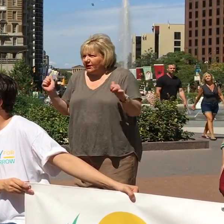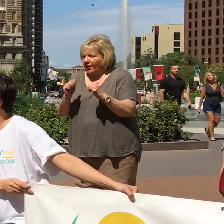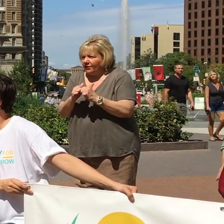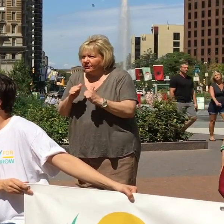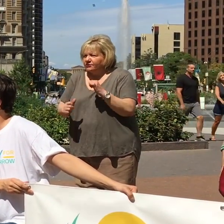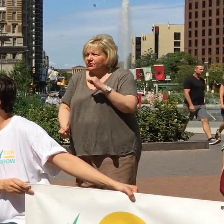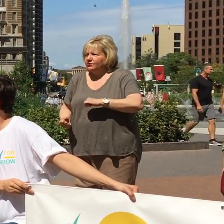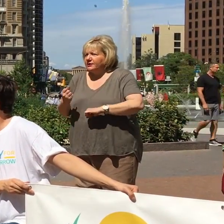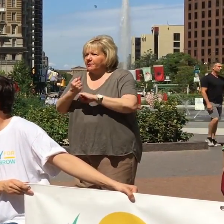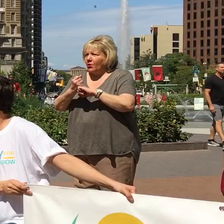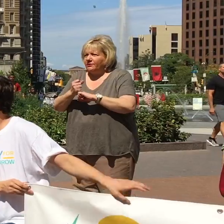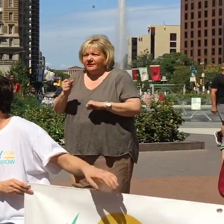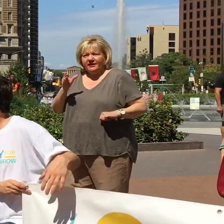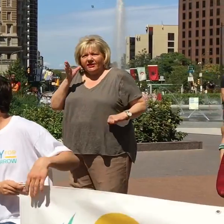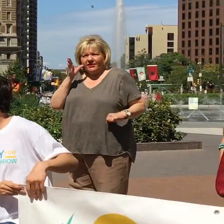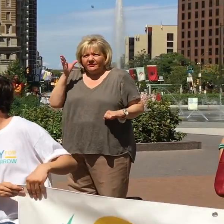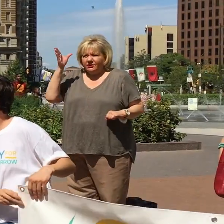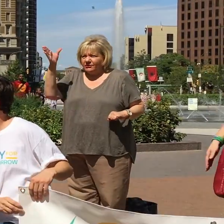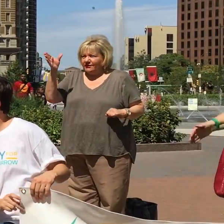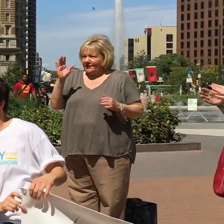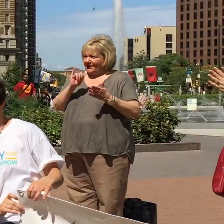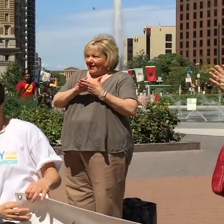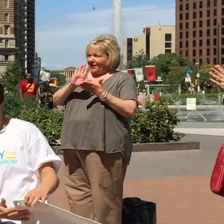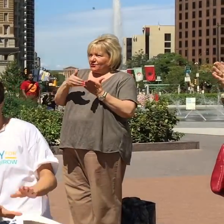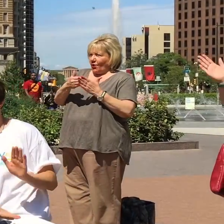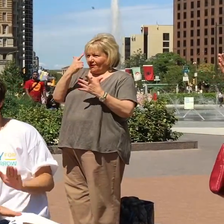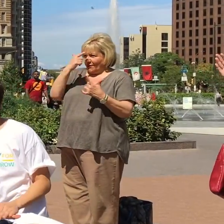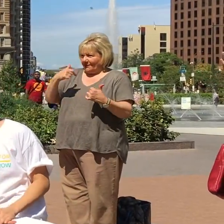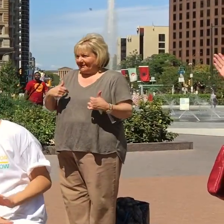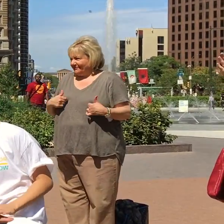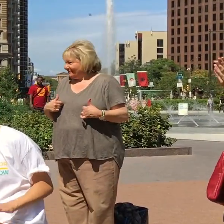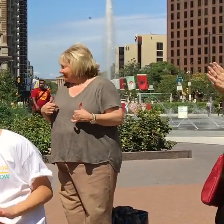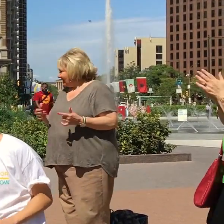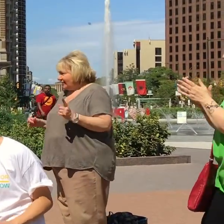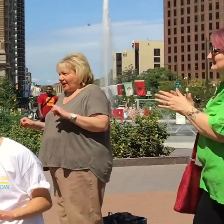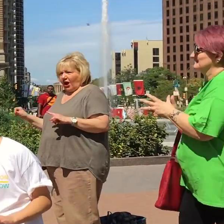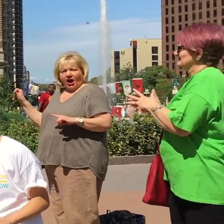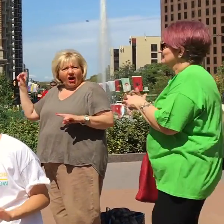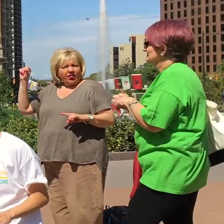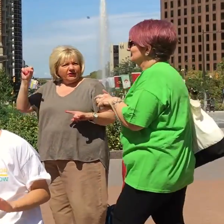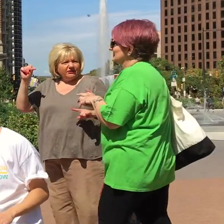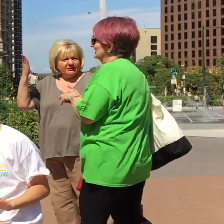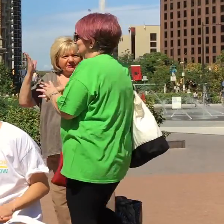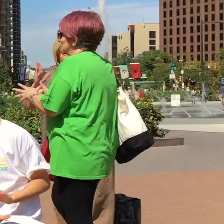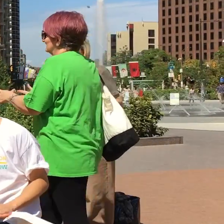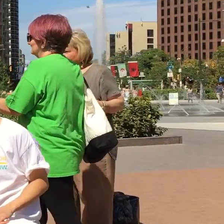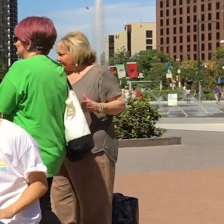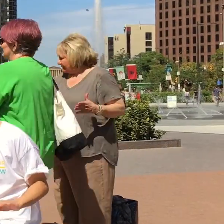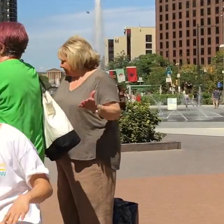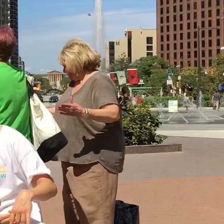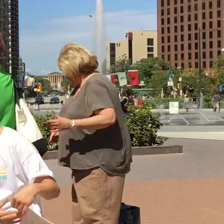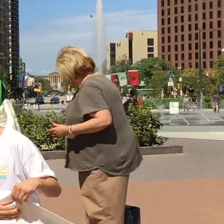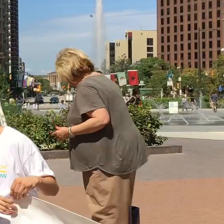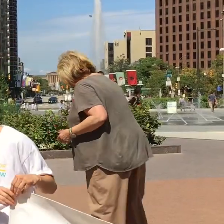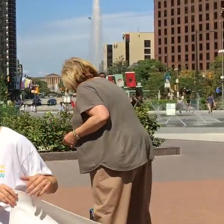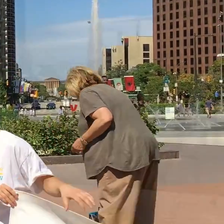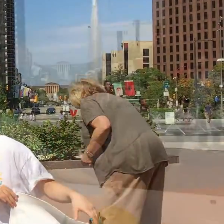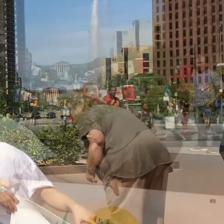support the future. That's about what I have to say. Are there any other speakers? Come on.